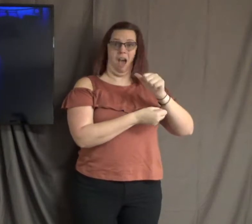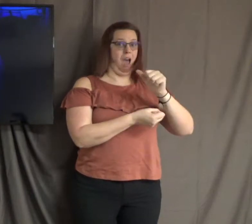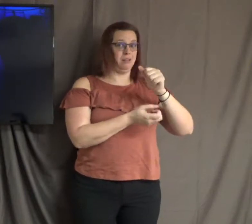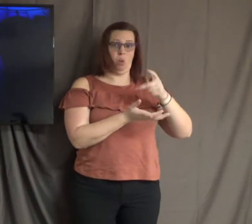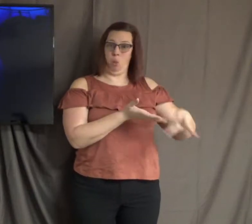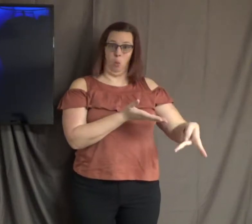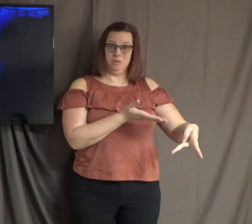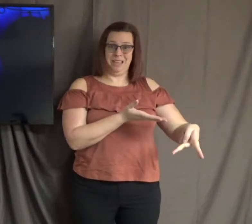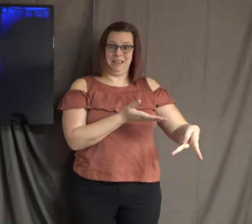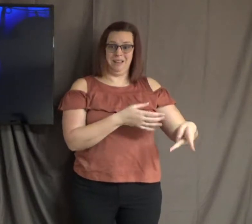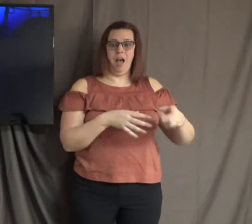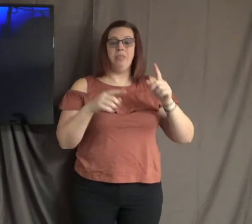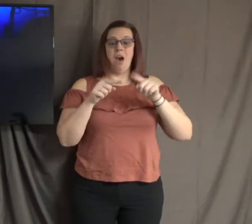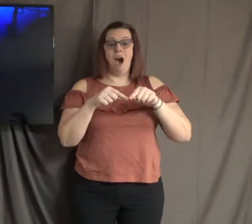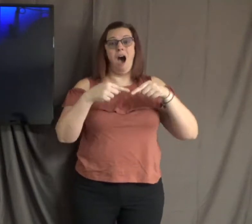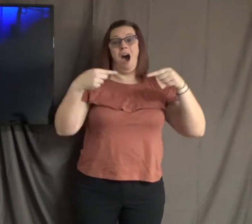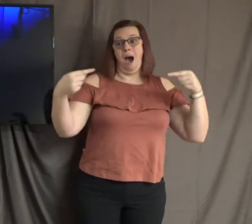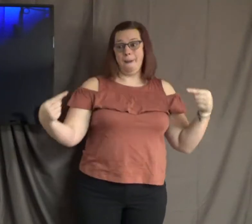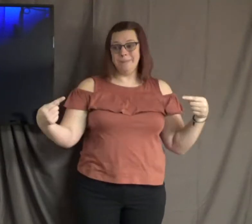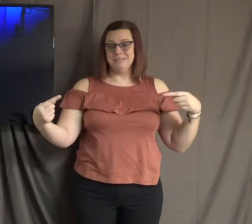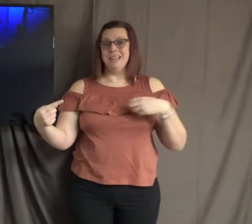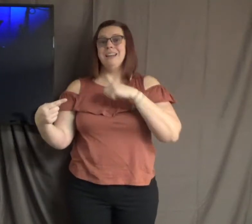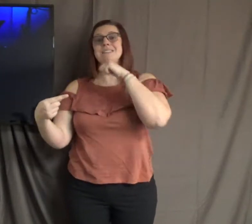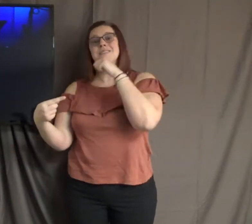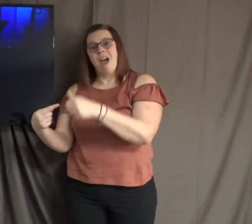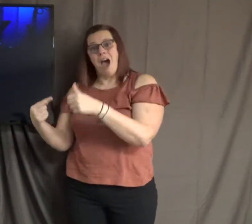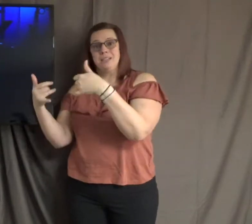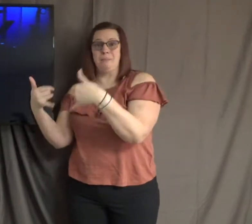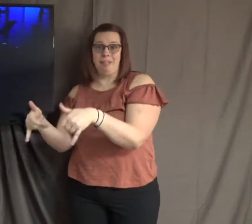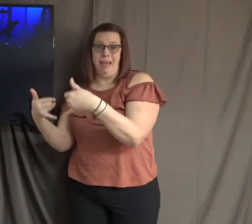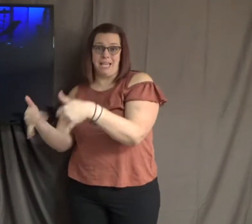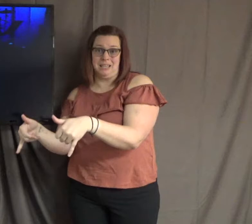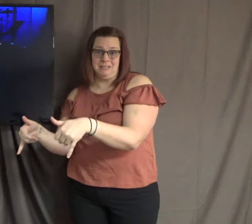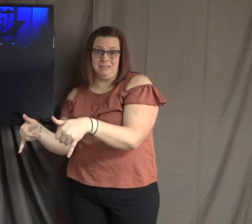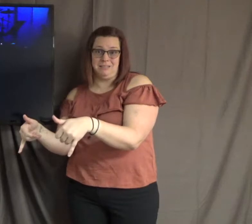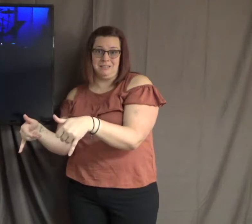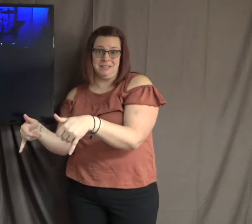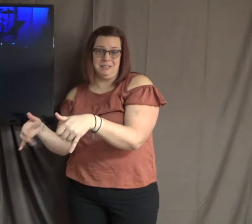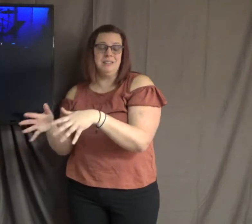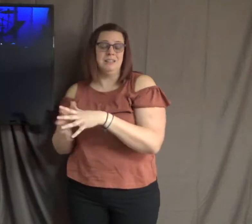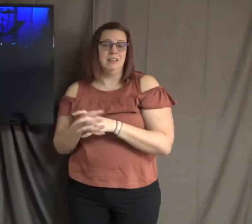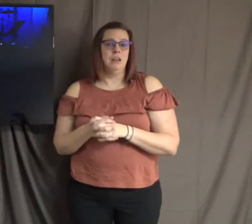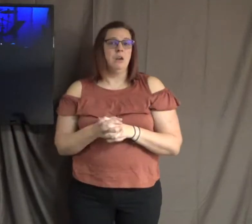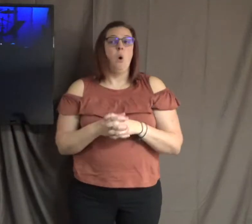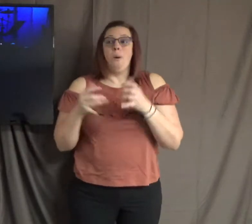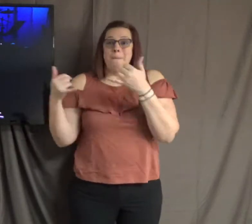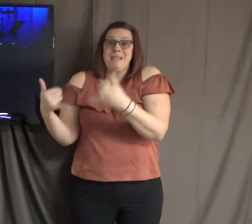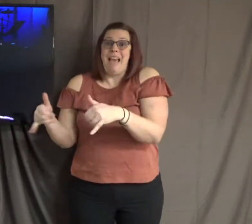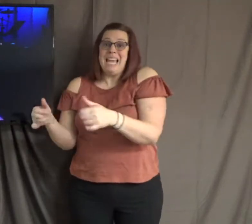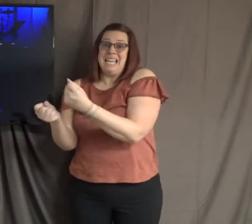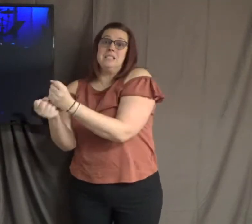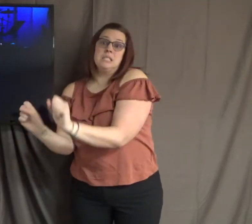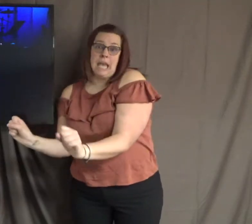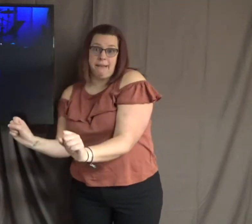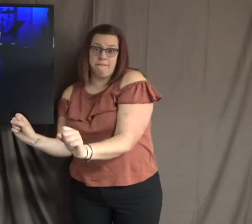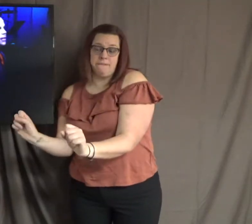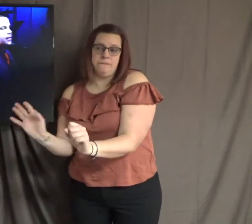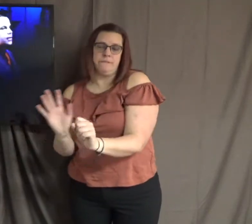The opposite of losing isn't winning. It's playing it safe. And too many of us, too